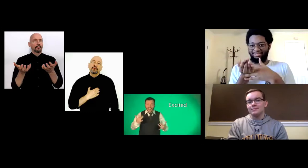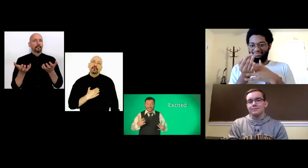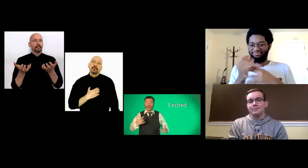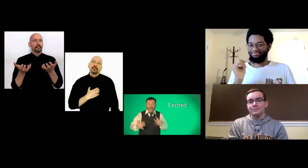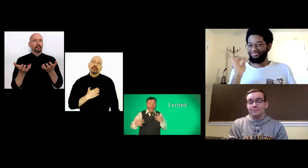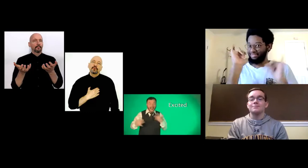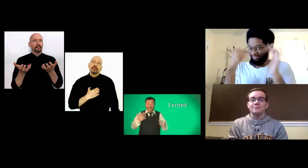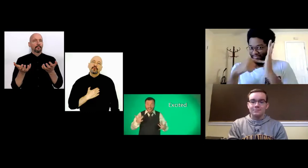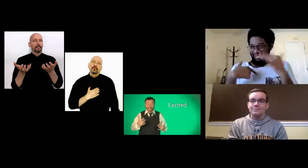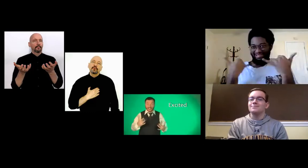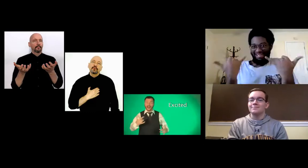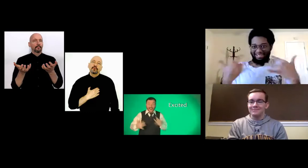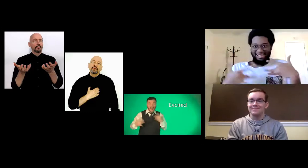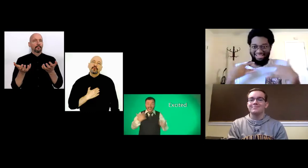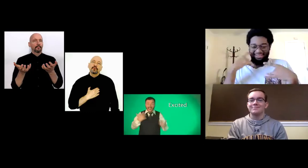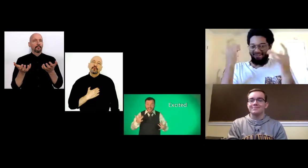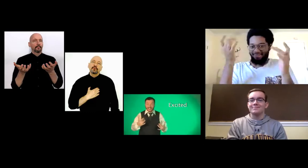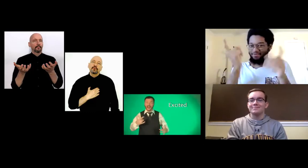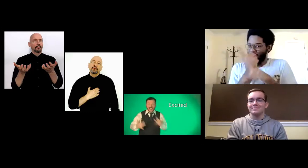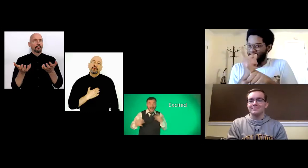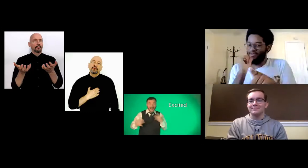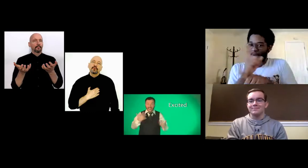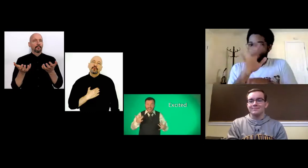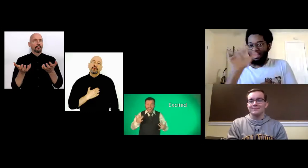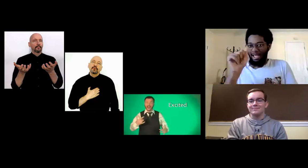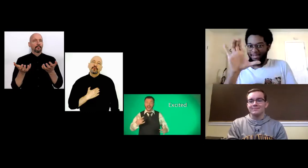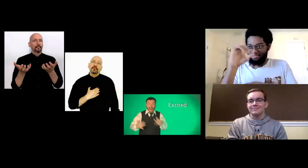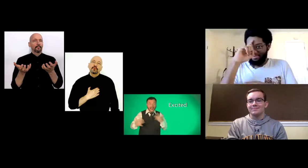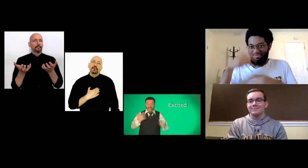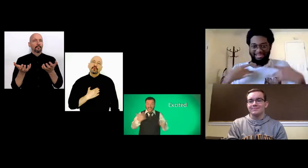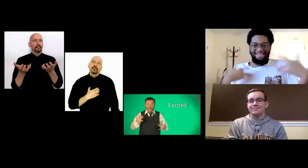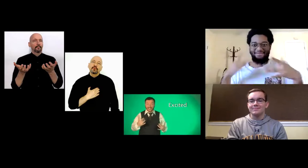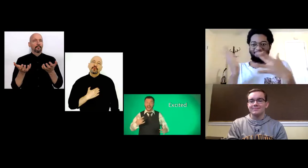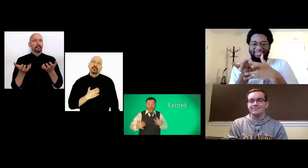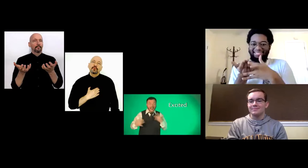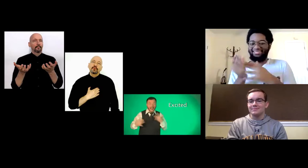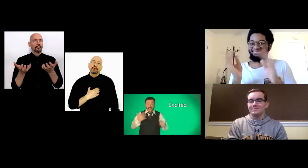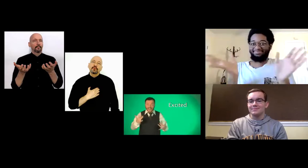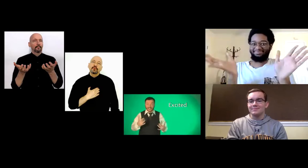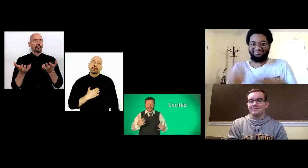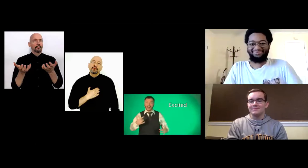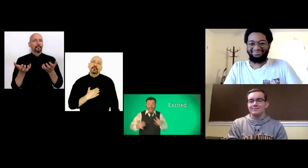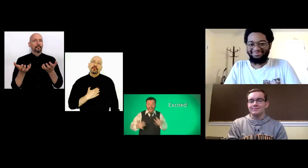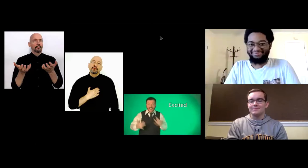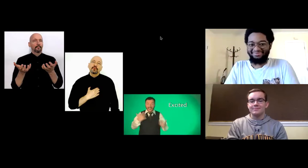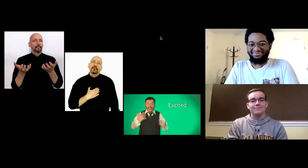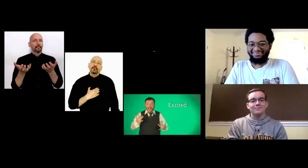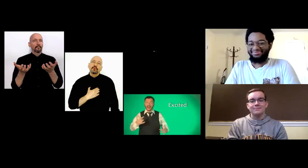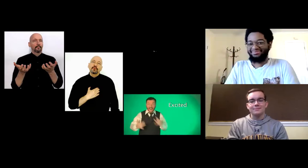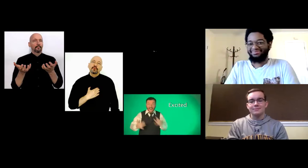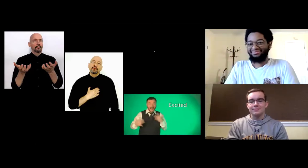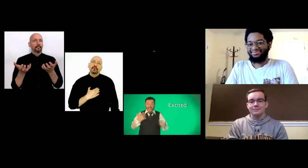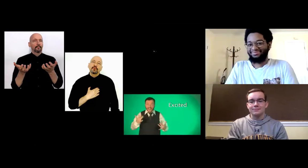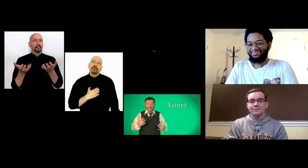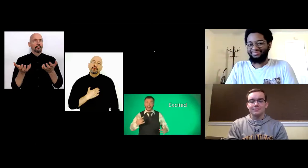I'm sure many of you are excited for fall break, right? I'm definitely excited. And so instead of finger spelling out